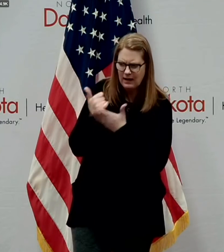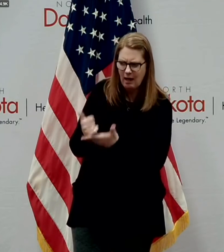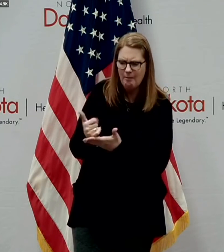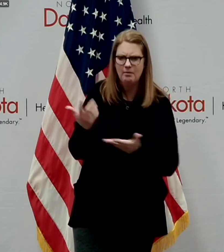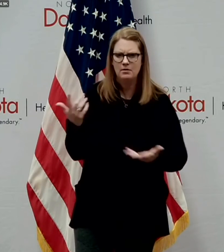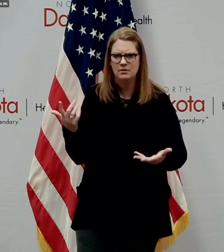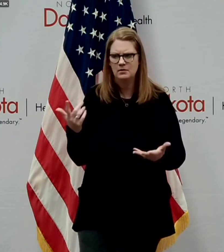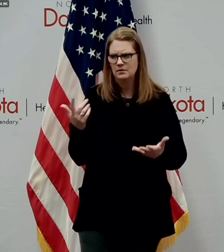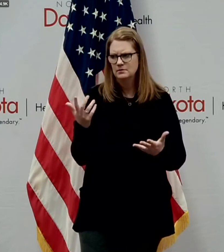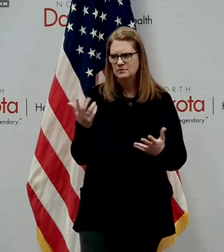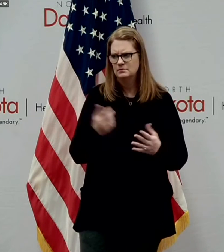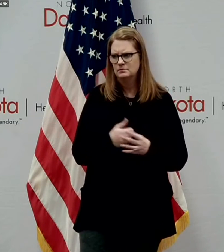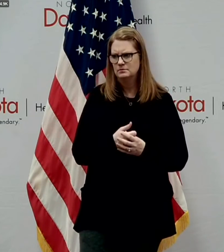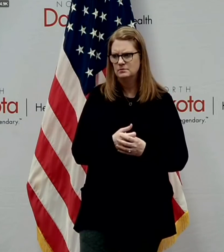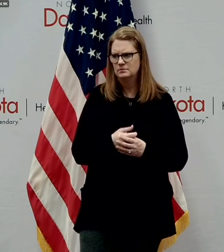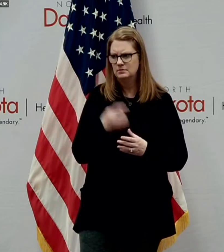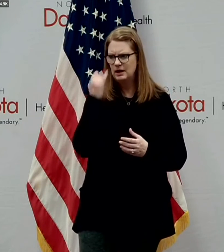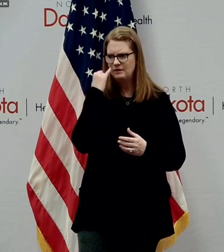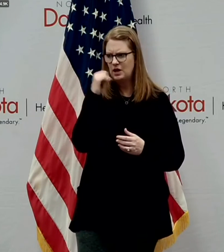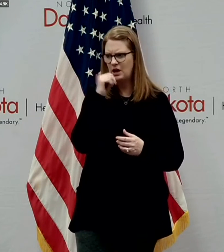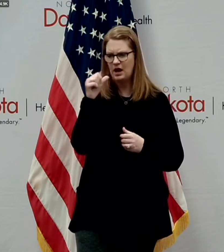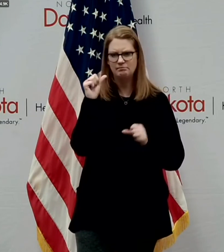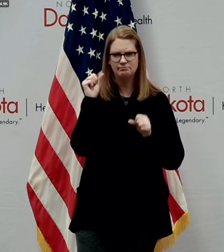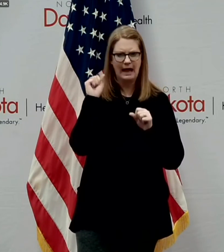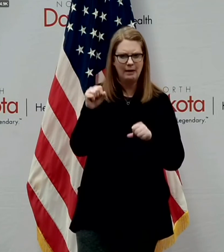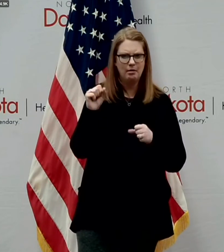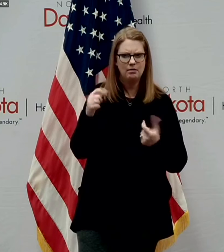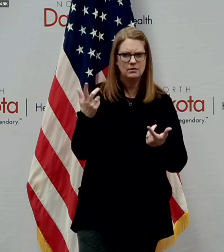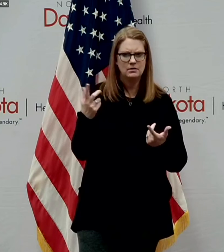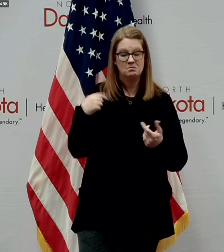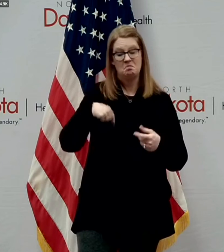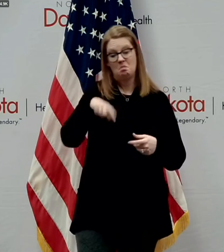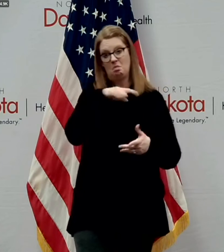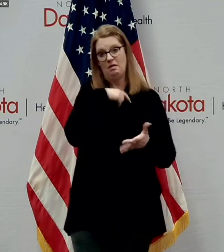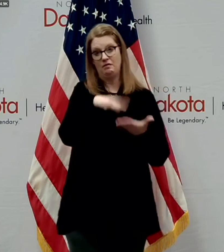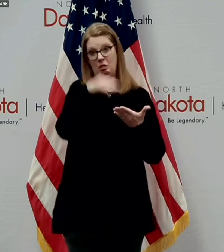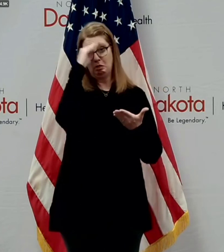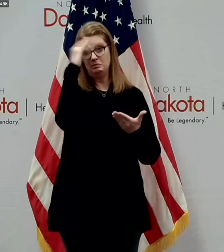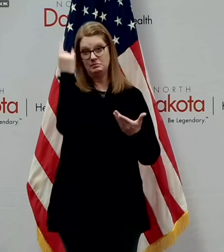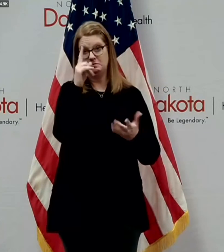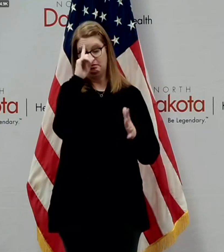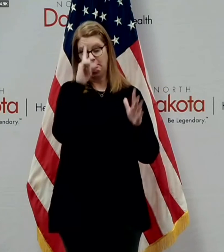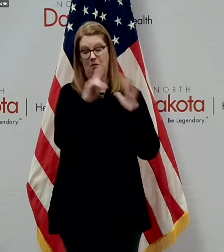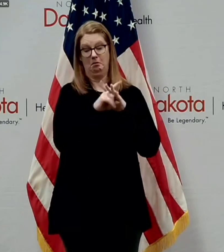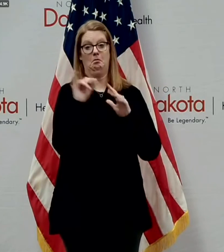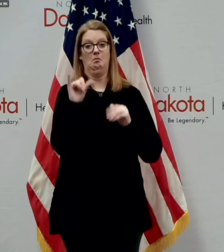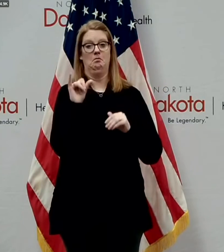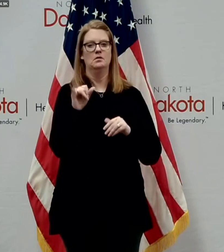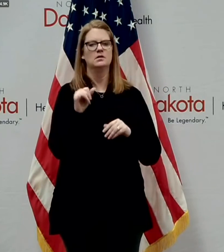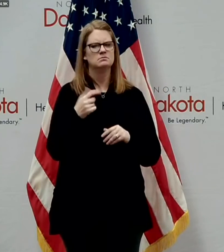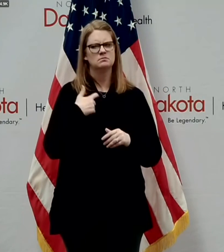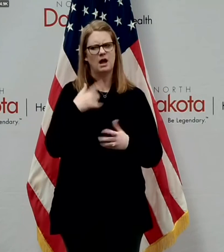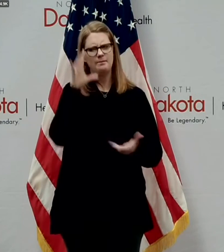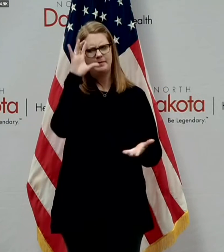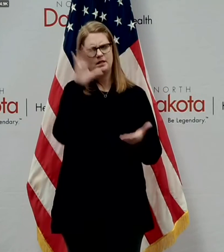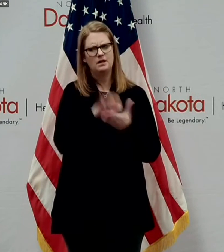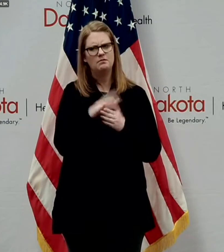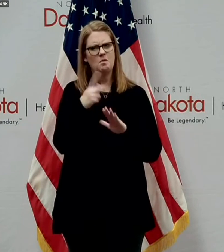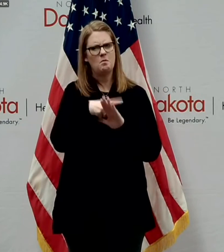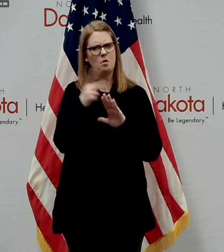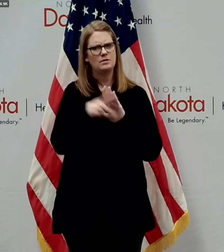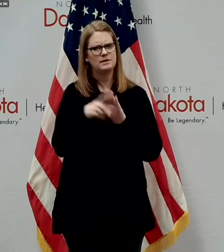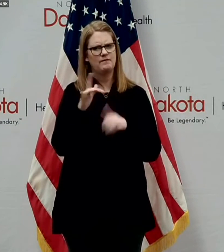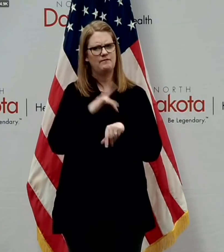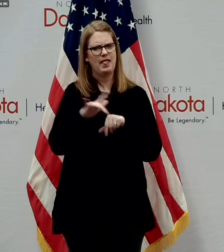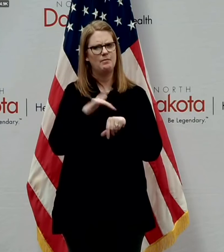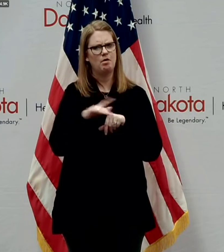if somehow they're not able to, we'll all have learned something. But I believe that there is programs available for, certainly those